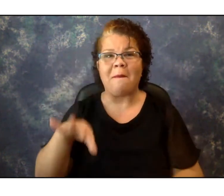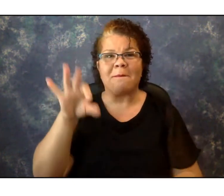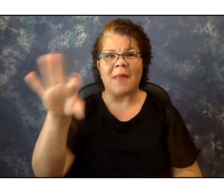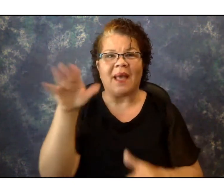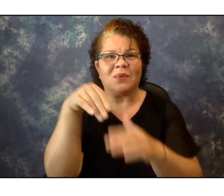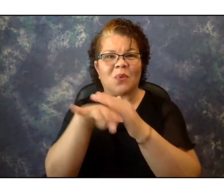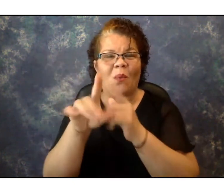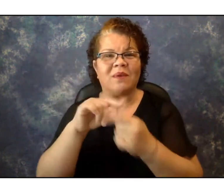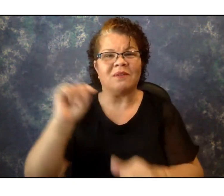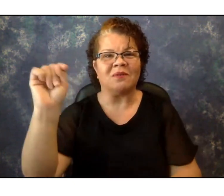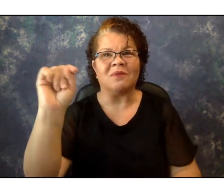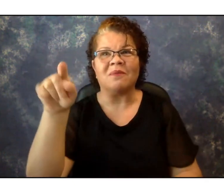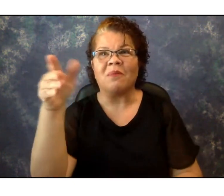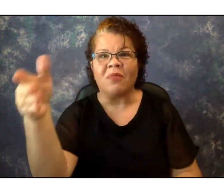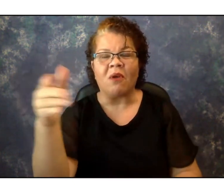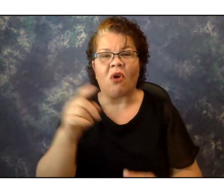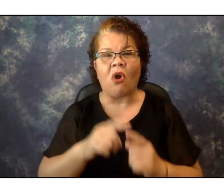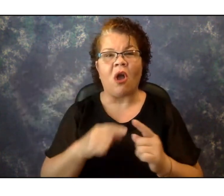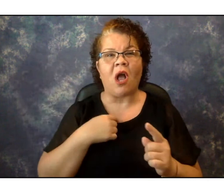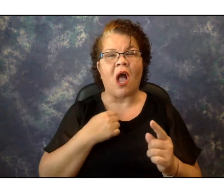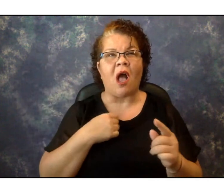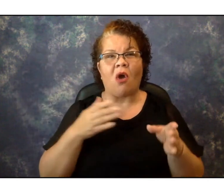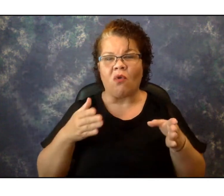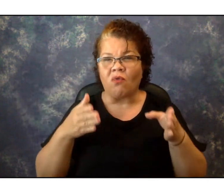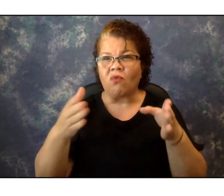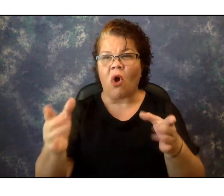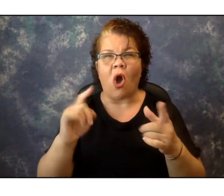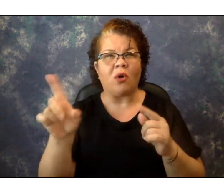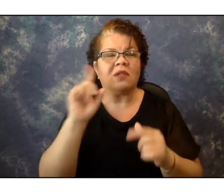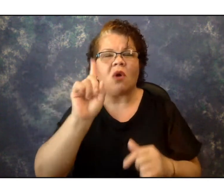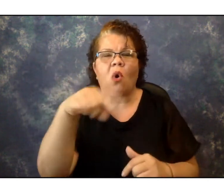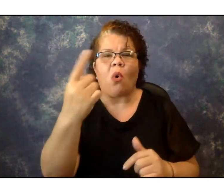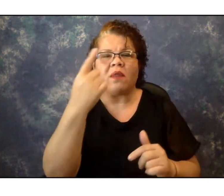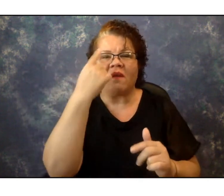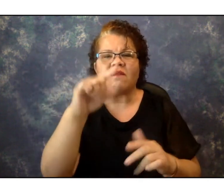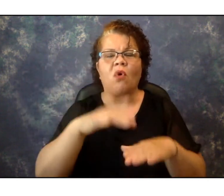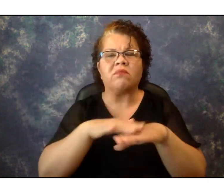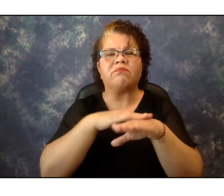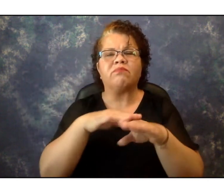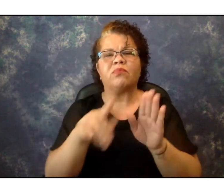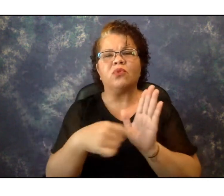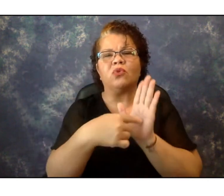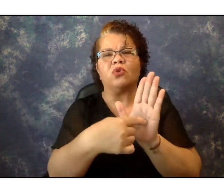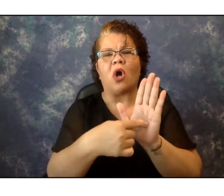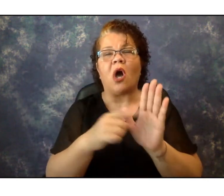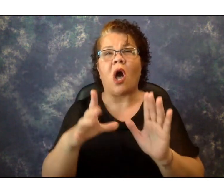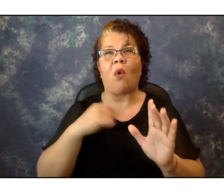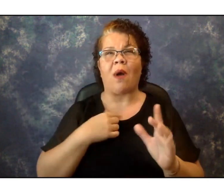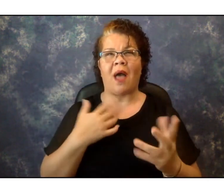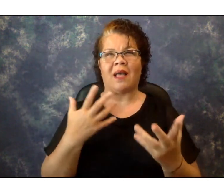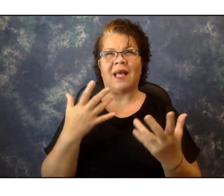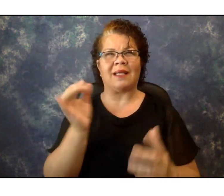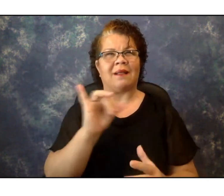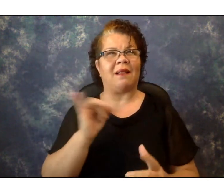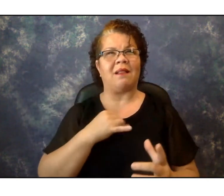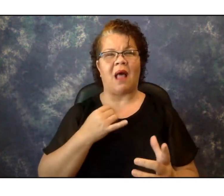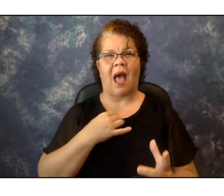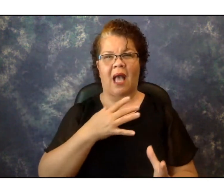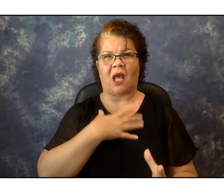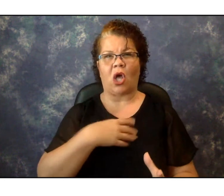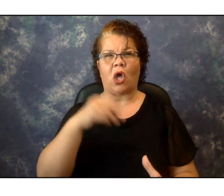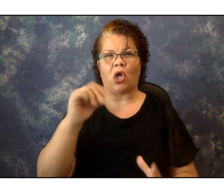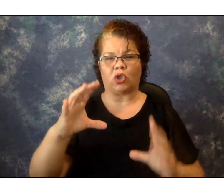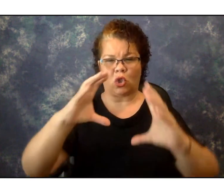for show. A quiet snow globe of pain I want to shake. While the